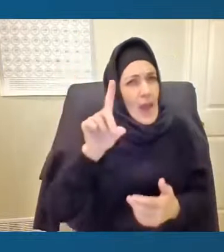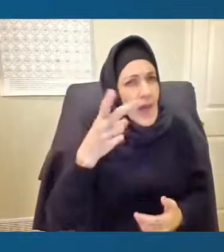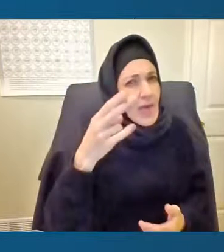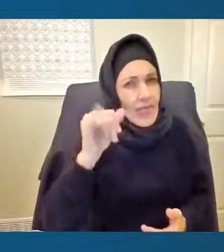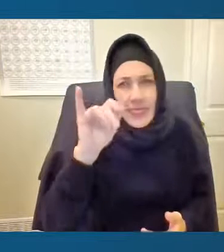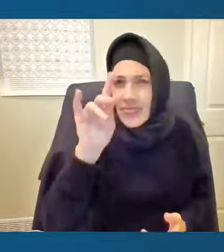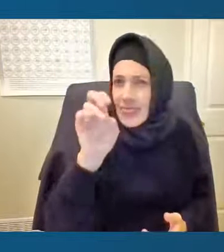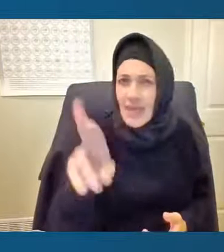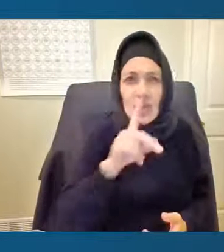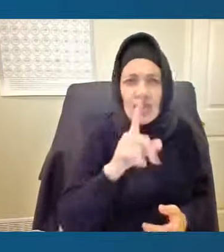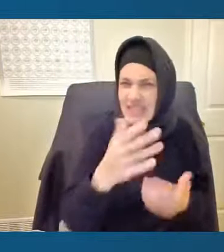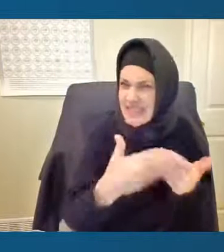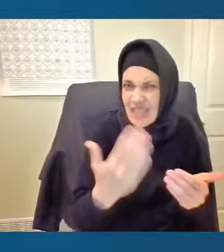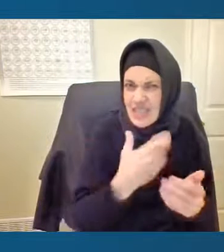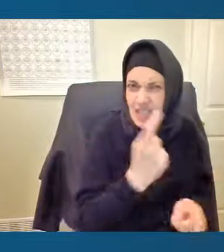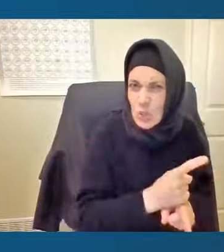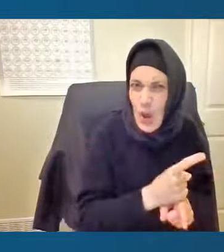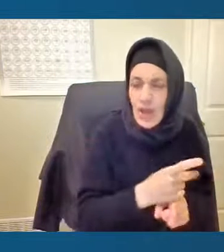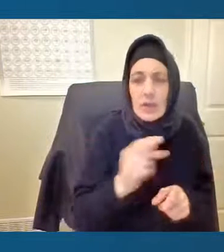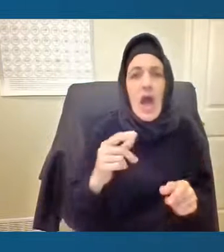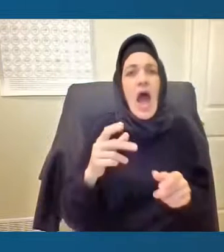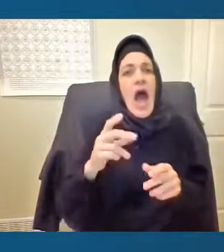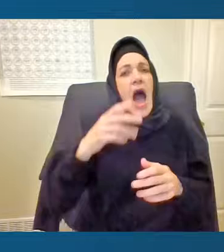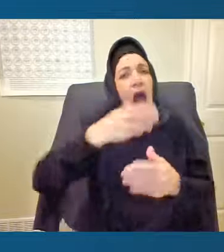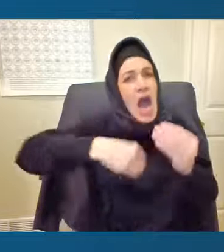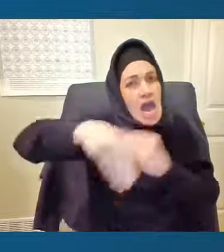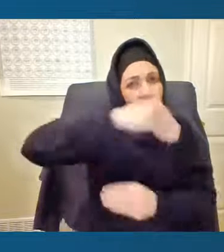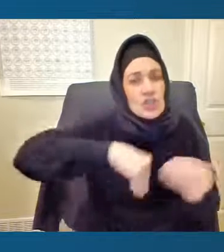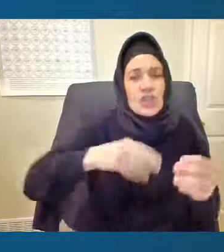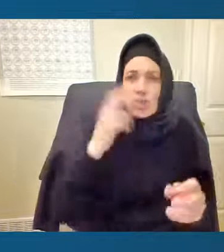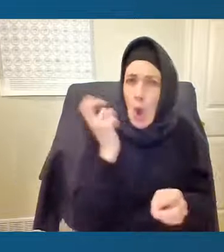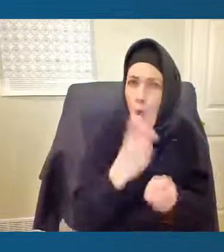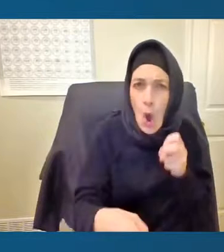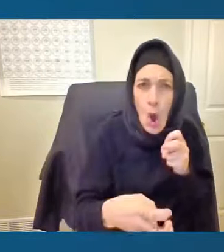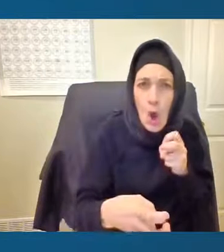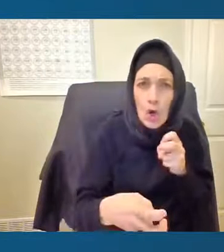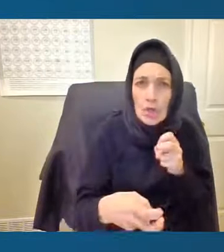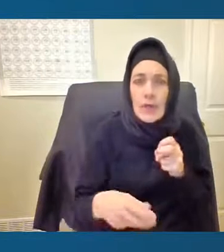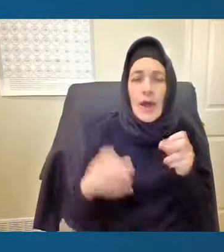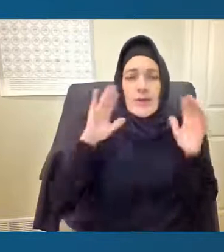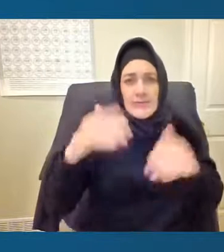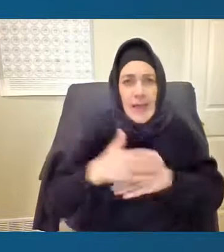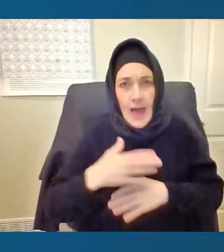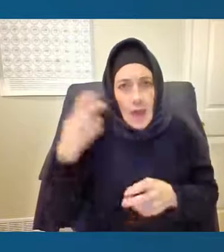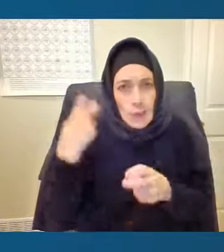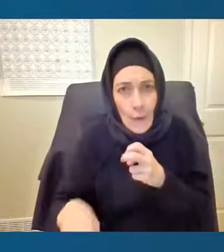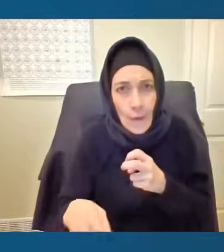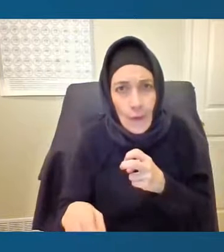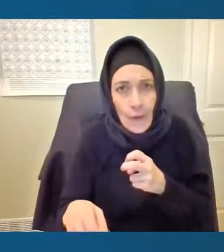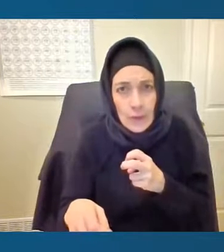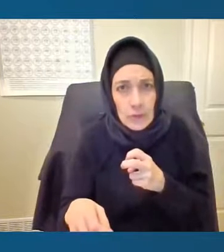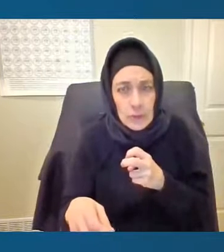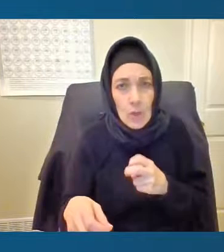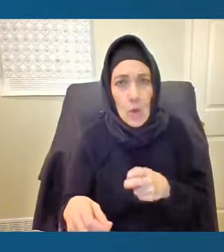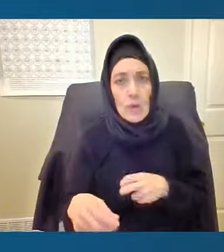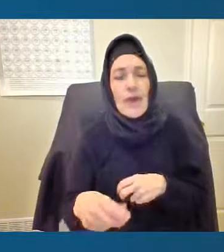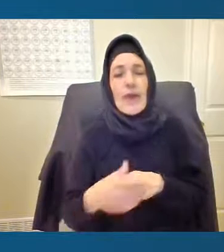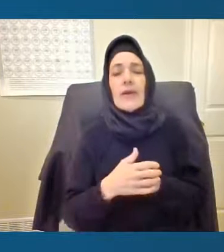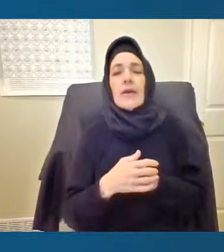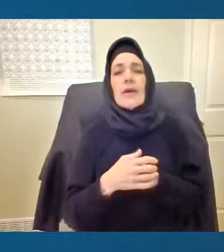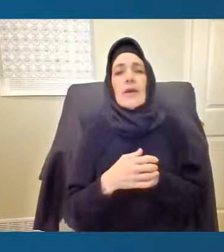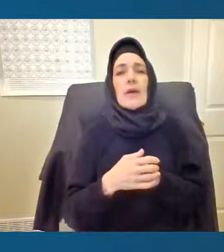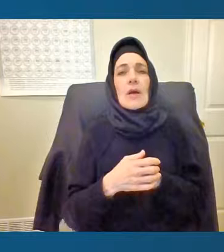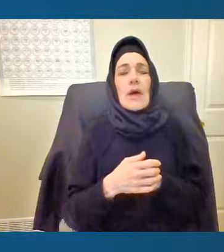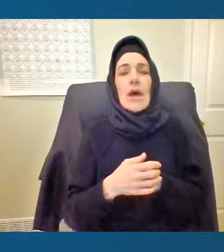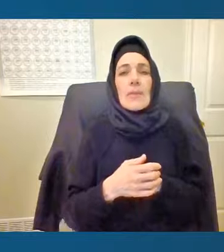is hard. Zakah is hard. Hajj, all of these things are like literally physically difficult to do. How is